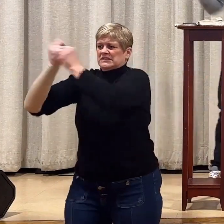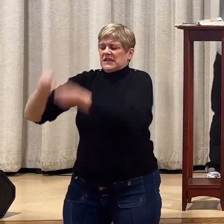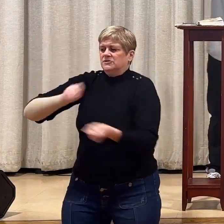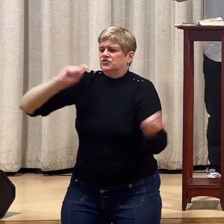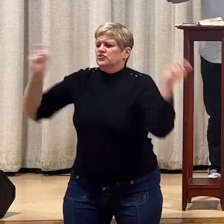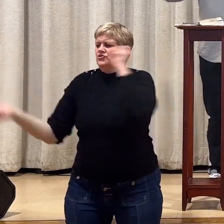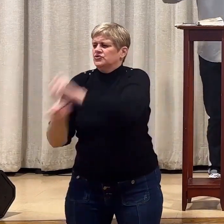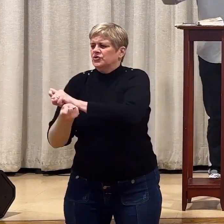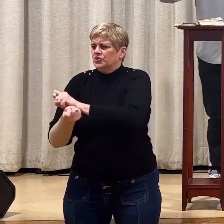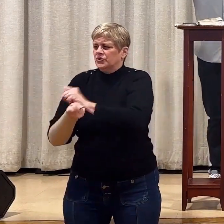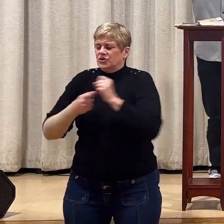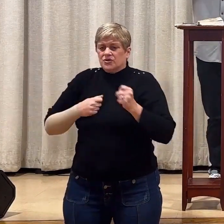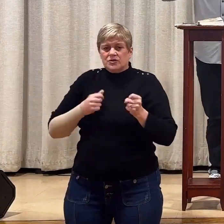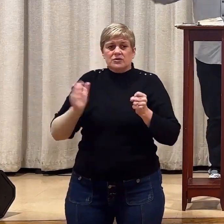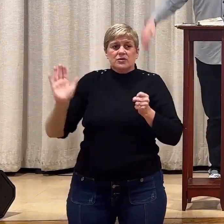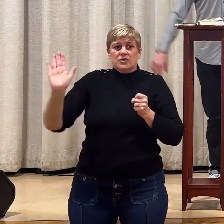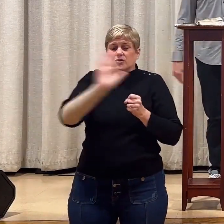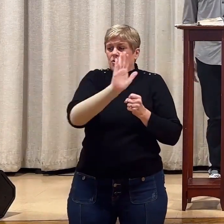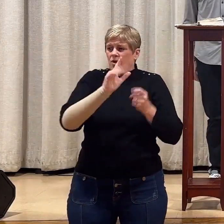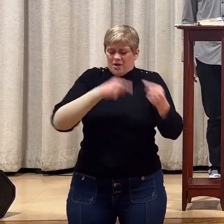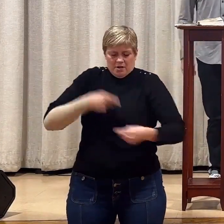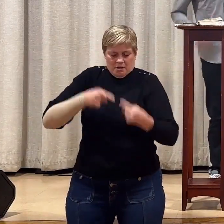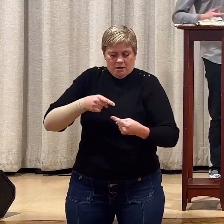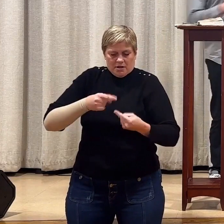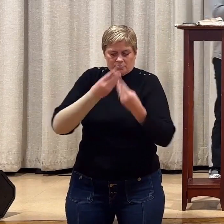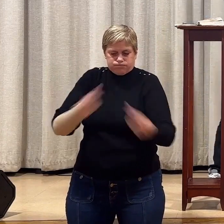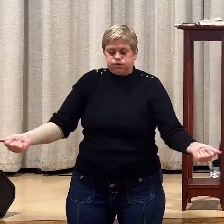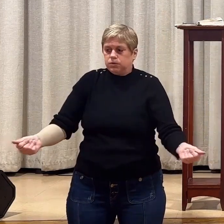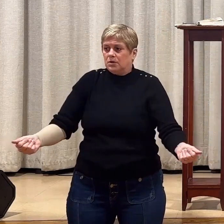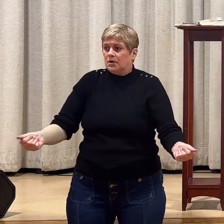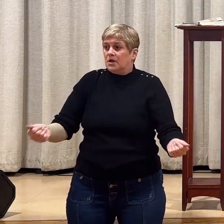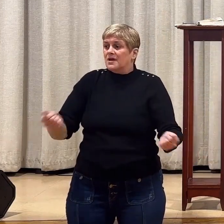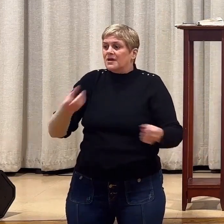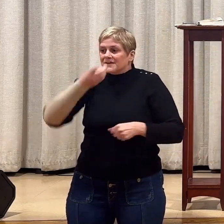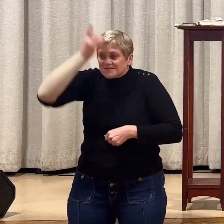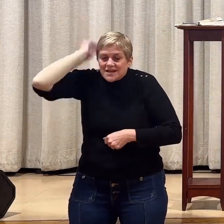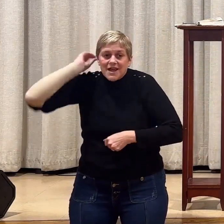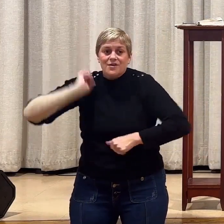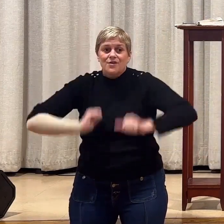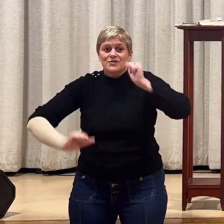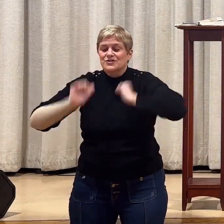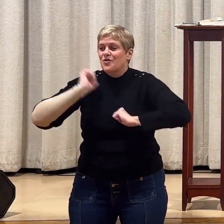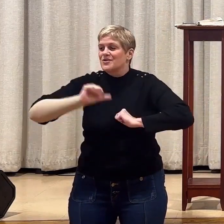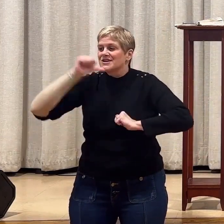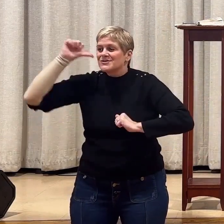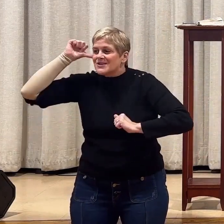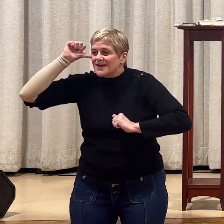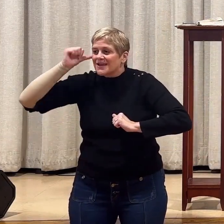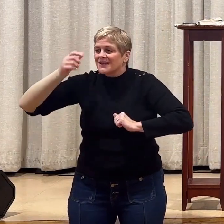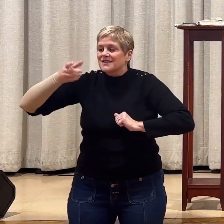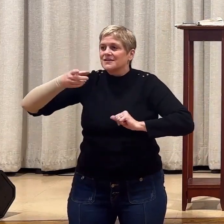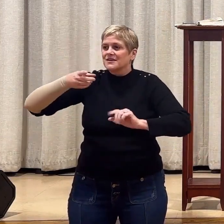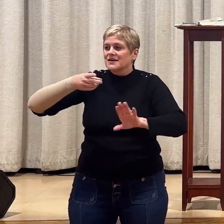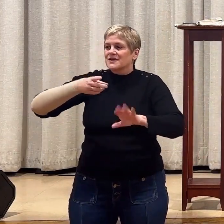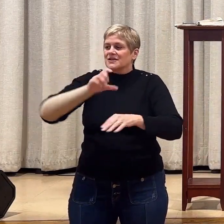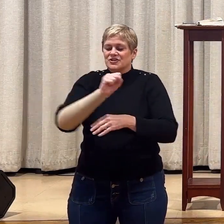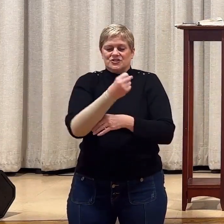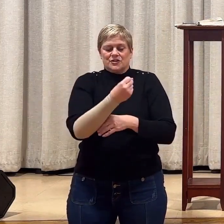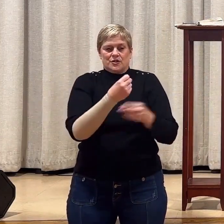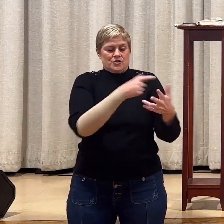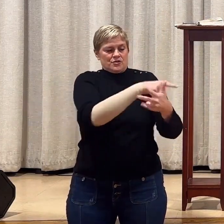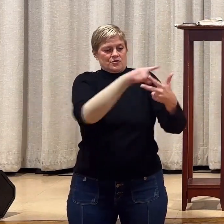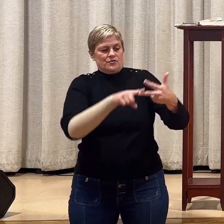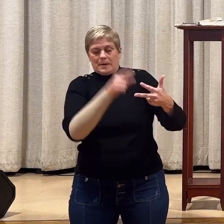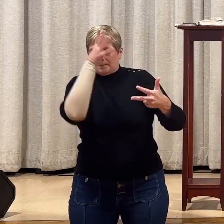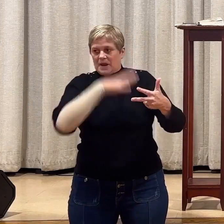actually deliver you from the trial. We looked at Daniel yesterday at Sight and Sound, and we saw that Shadrach, Meshach, and